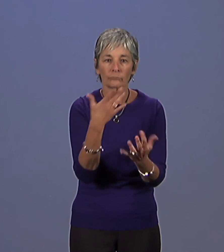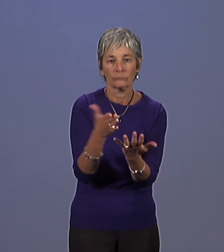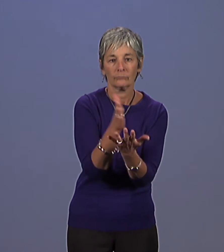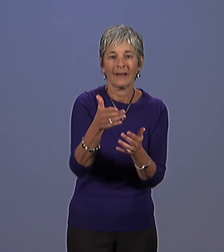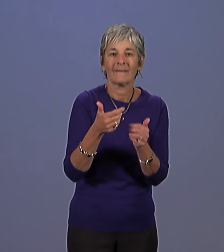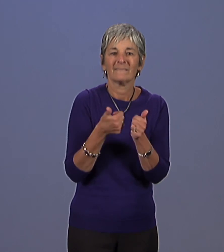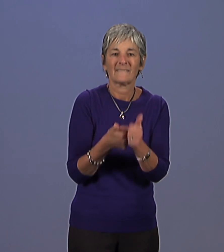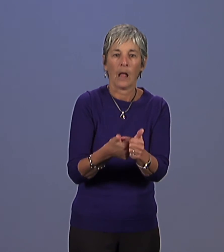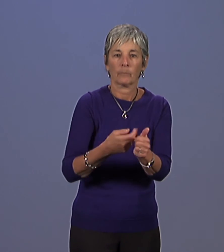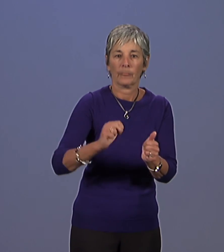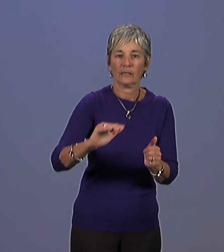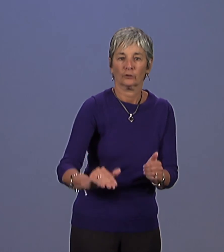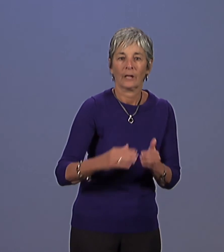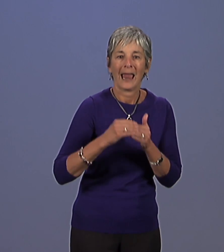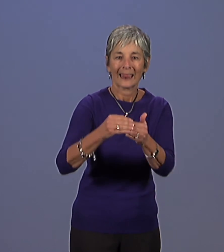Follow the child's lead.